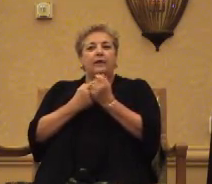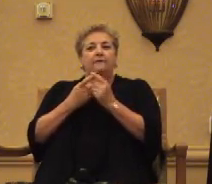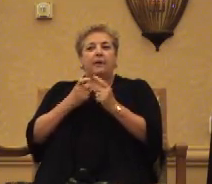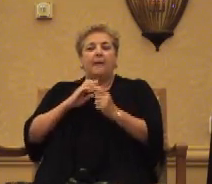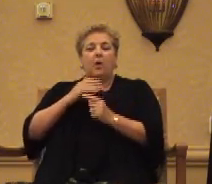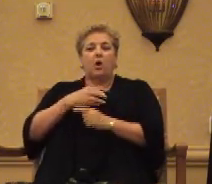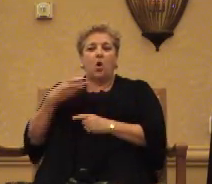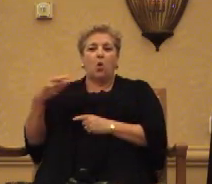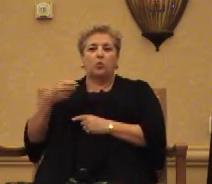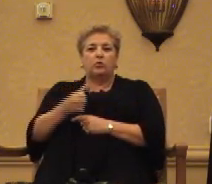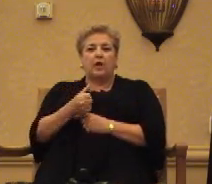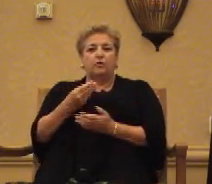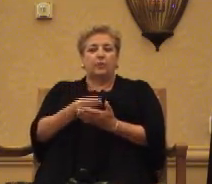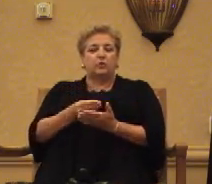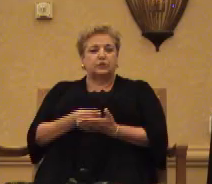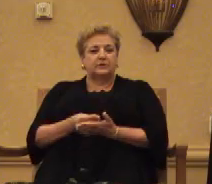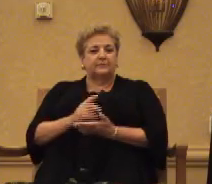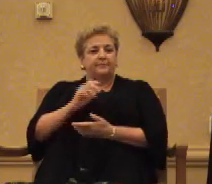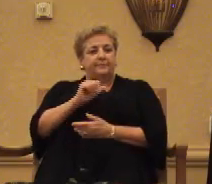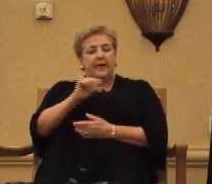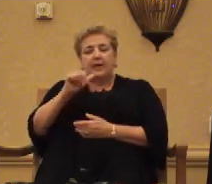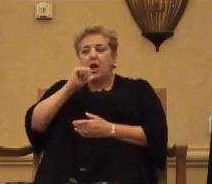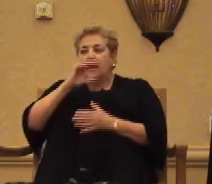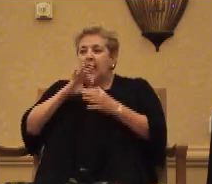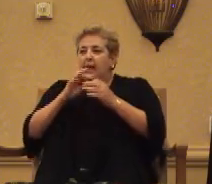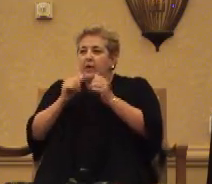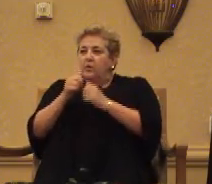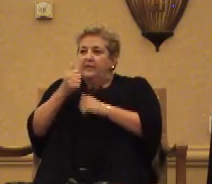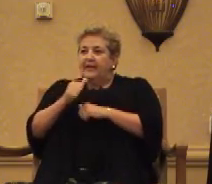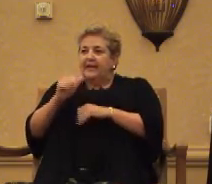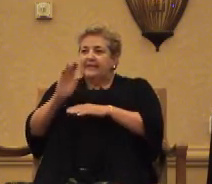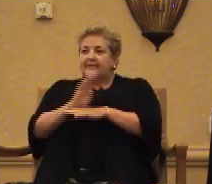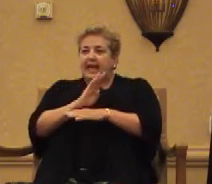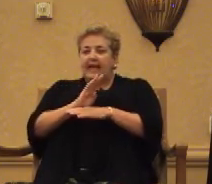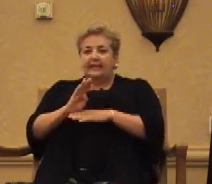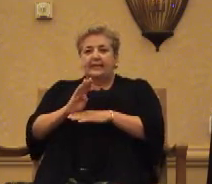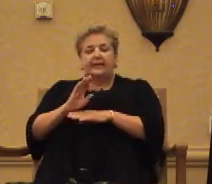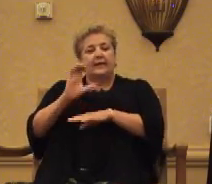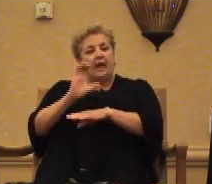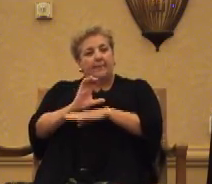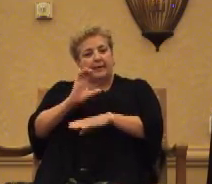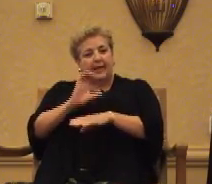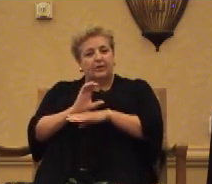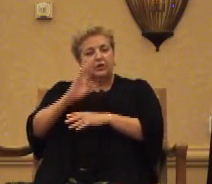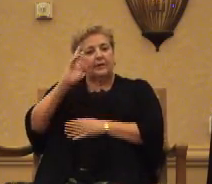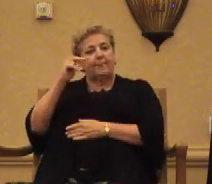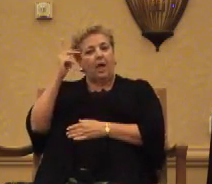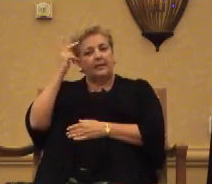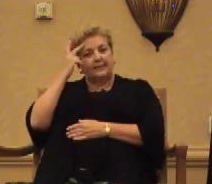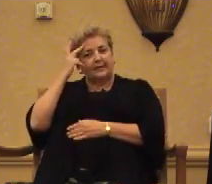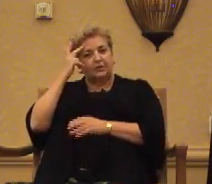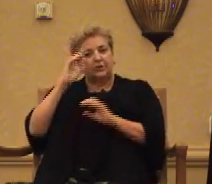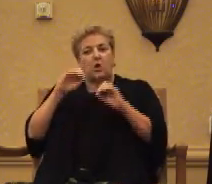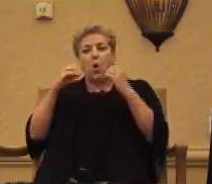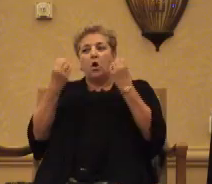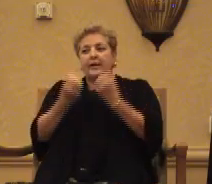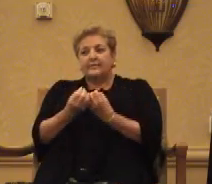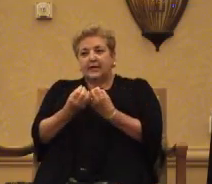contributions. AA is not allied with any sect, denomination, politics, organization, or